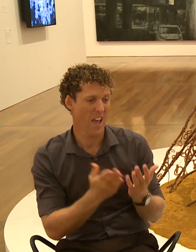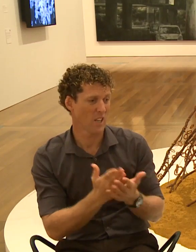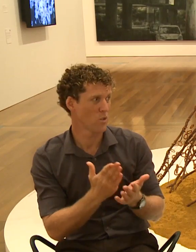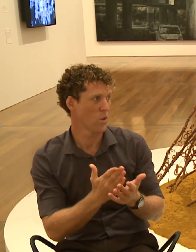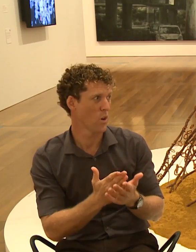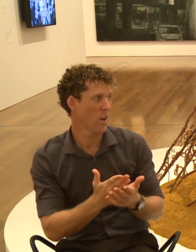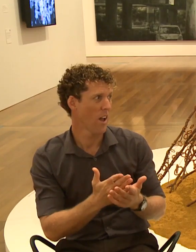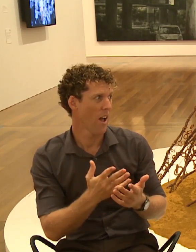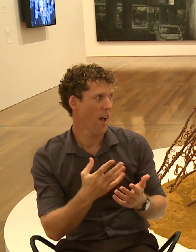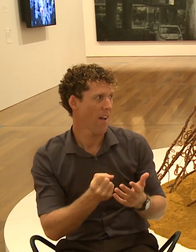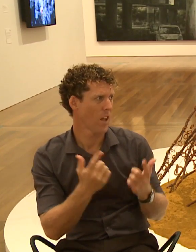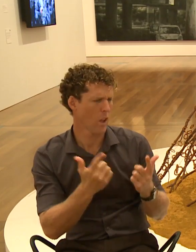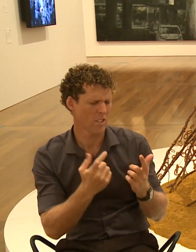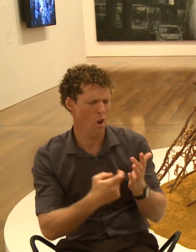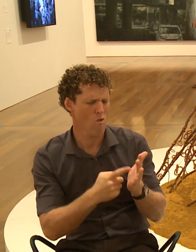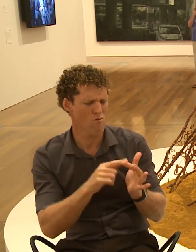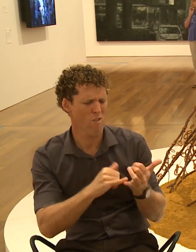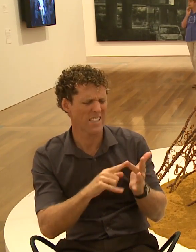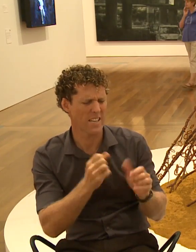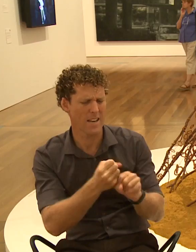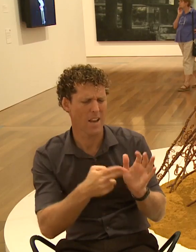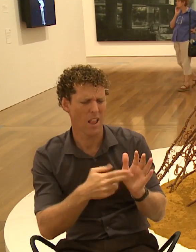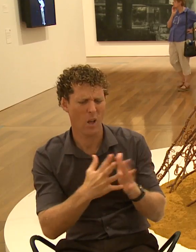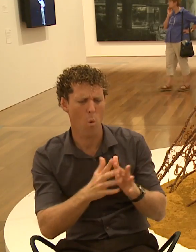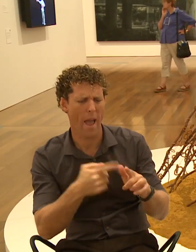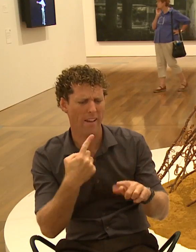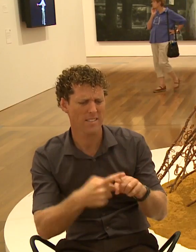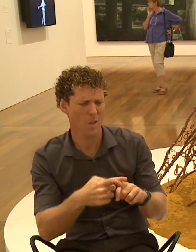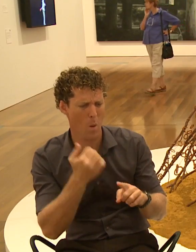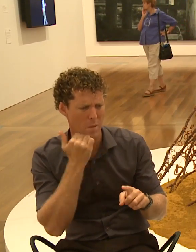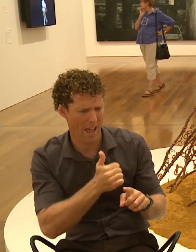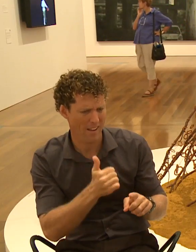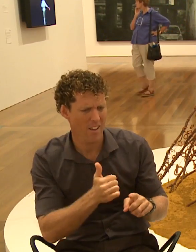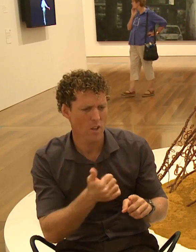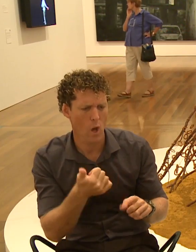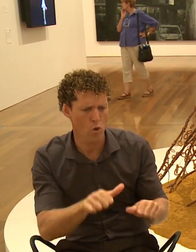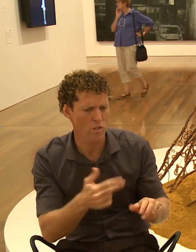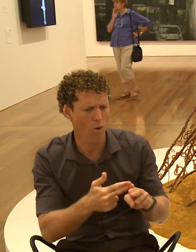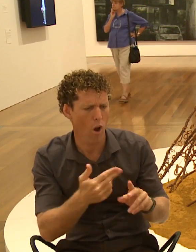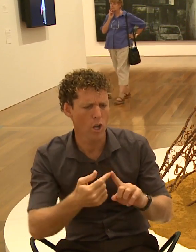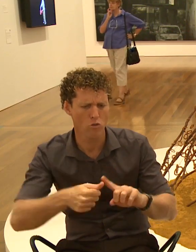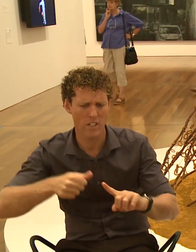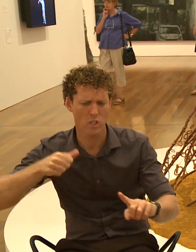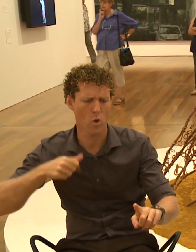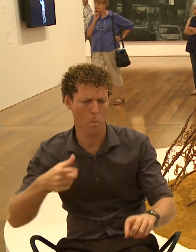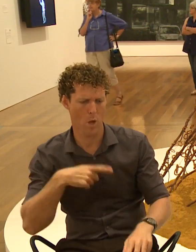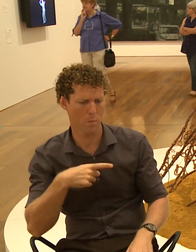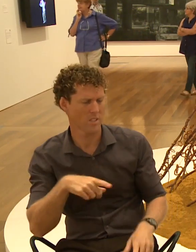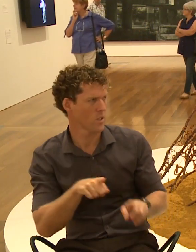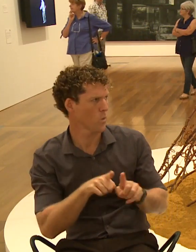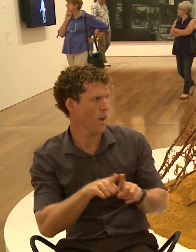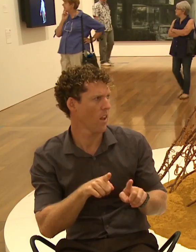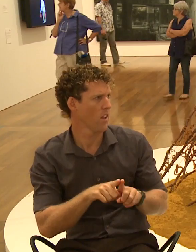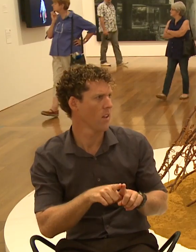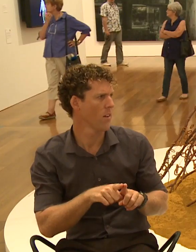Spinifex wax, because there's also a beautiful resin that comes out of the wax that is used for traditional purposes as well. It's used for